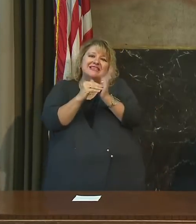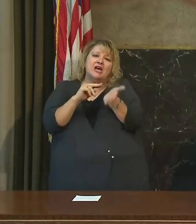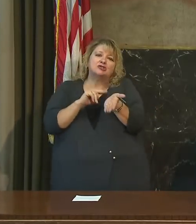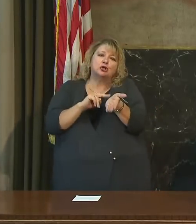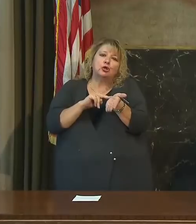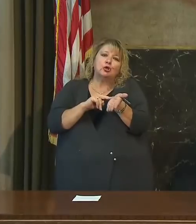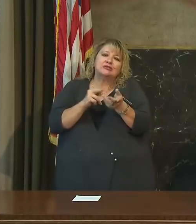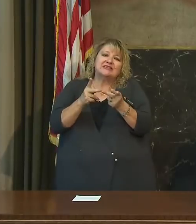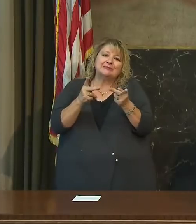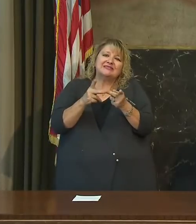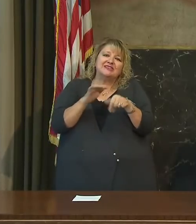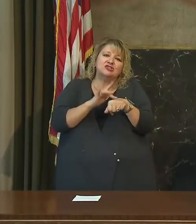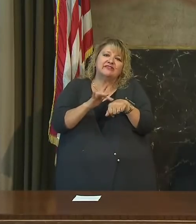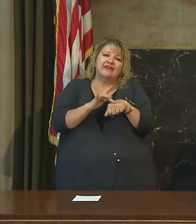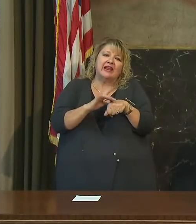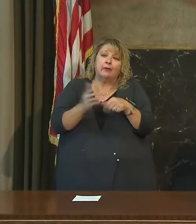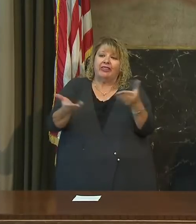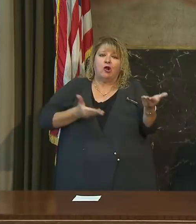today.